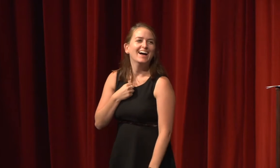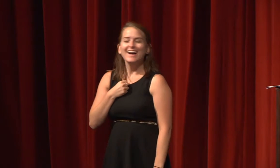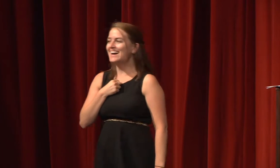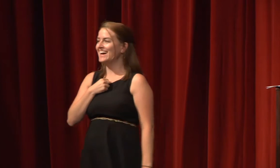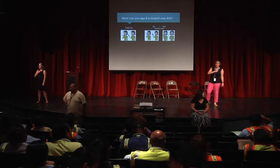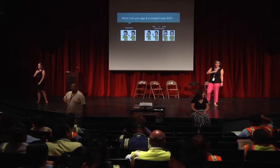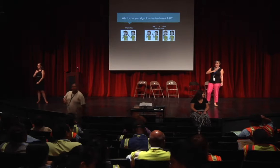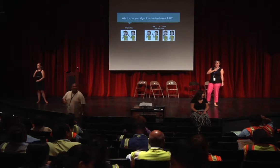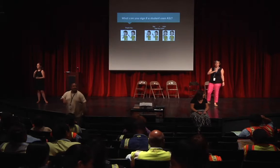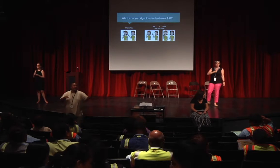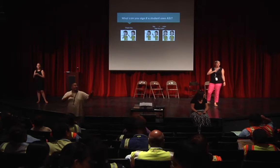You should be sad now.